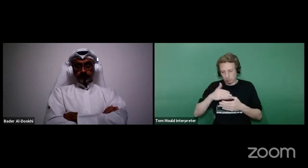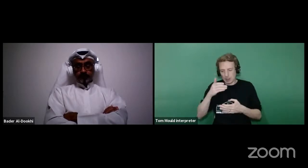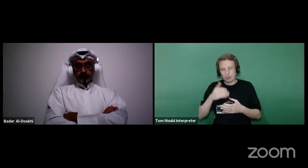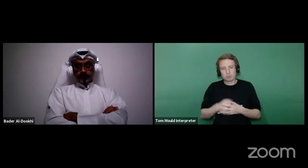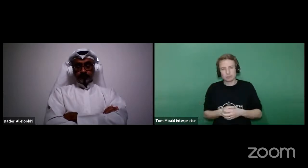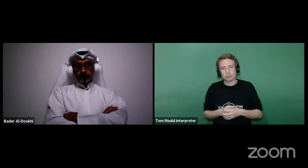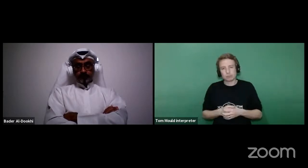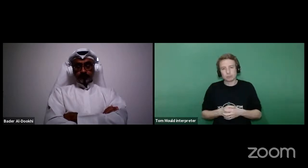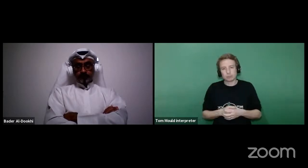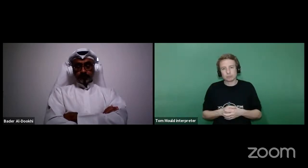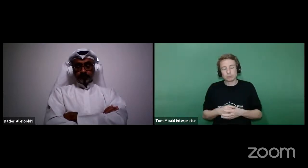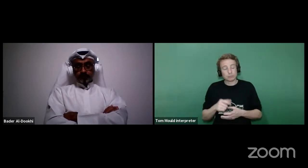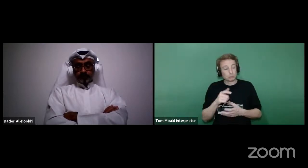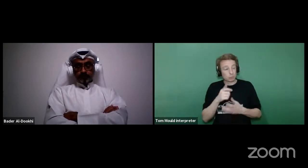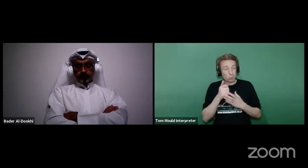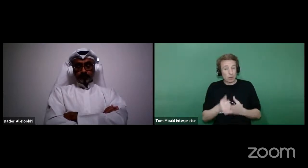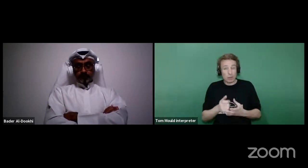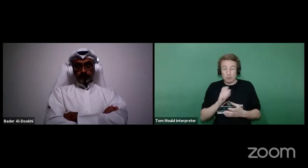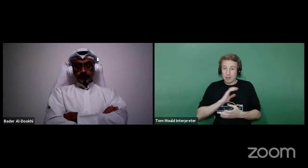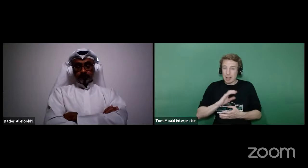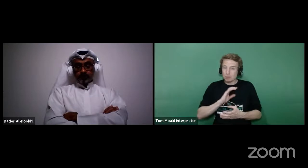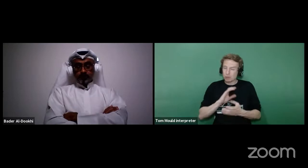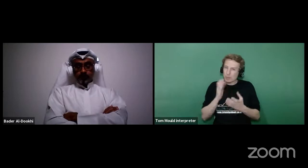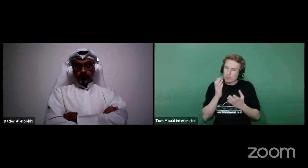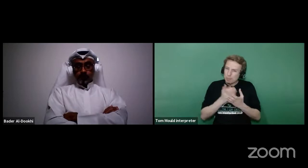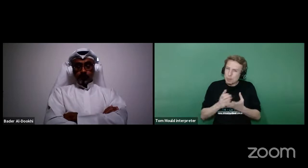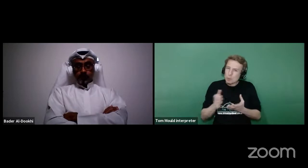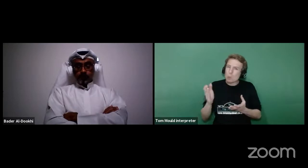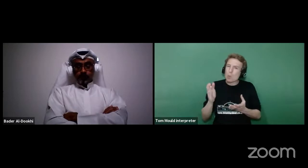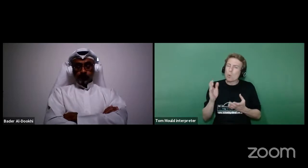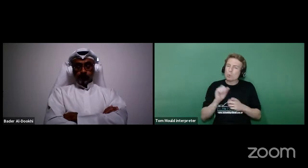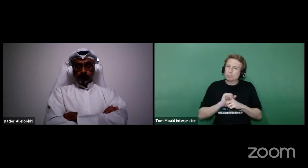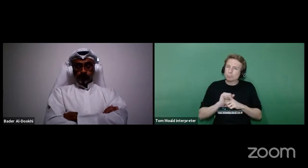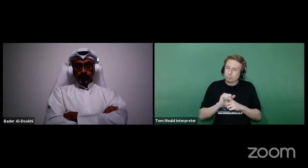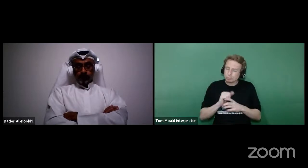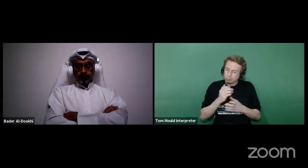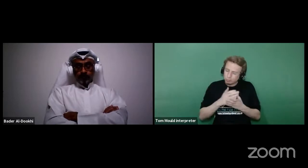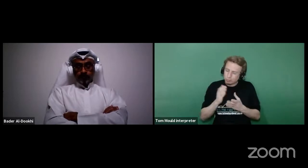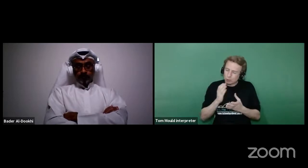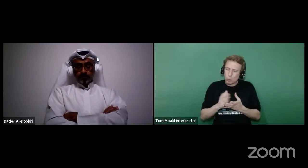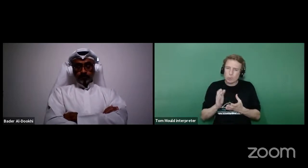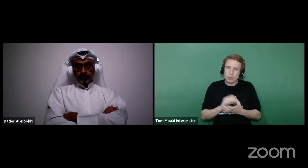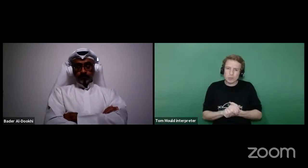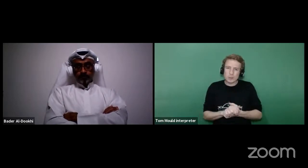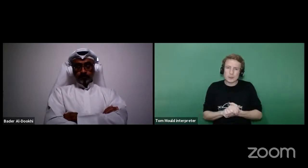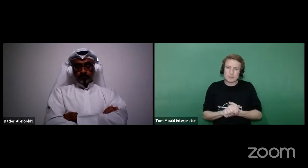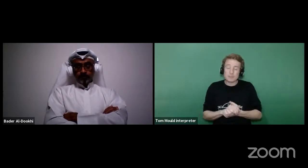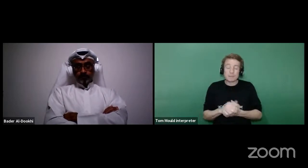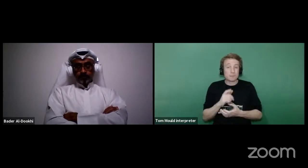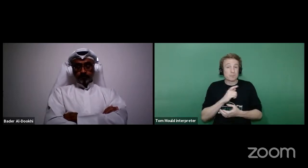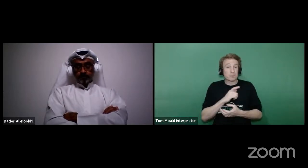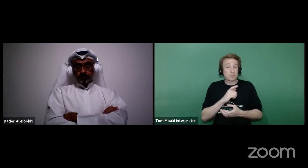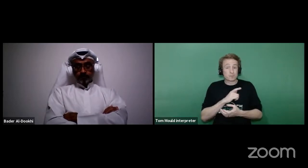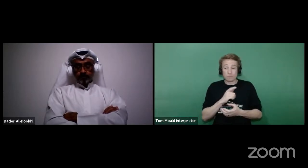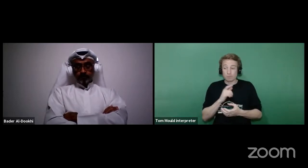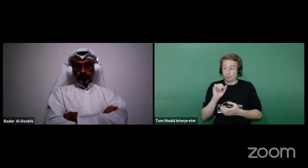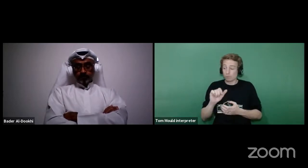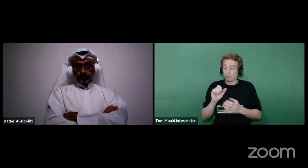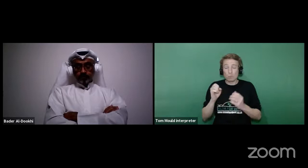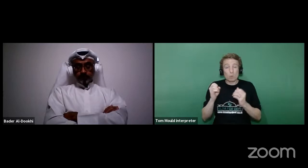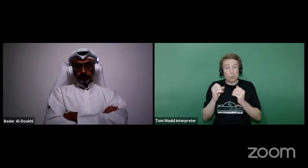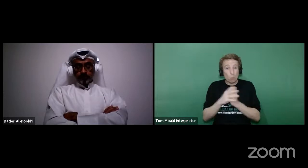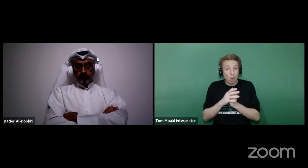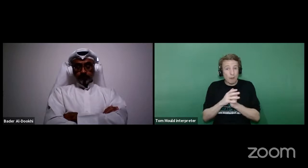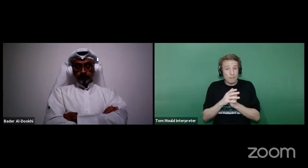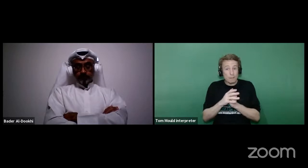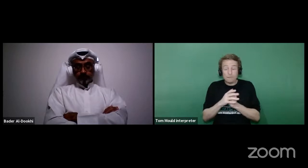an individual's character is that the having relations with one's wife during the day